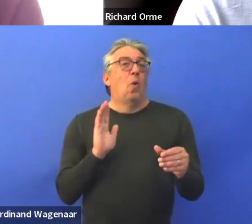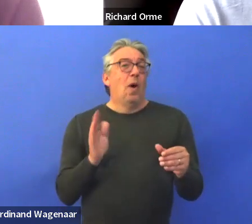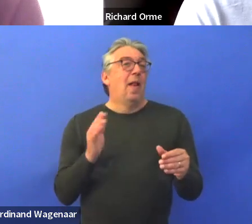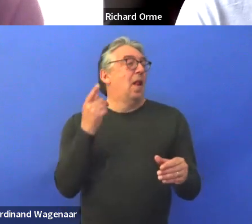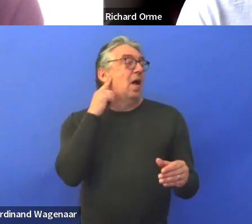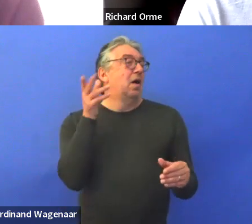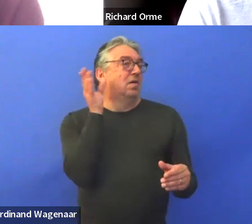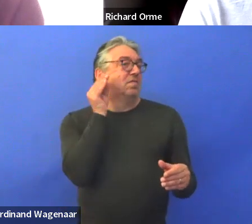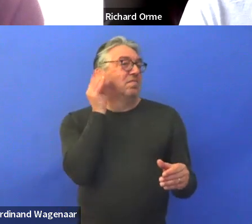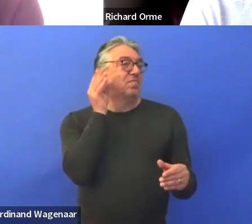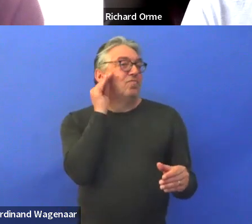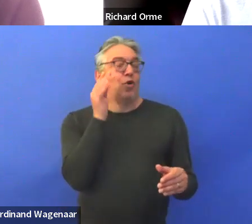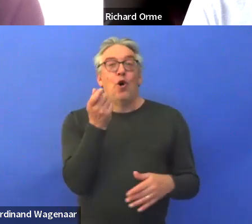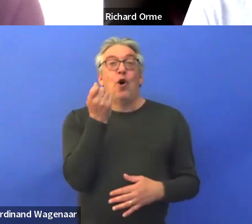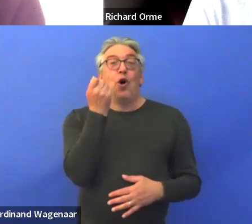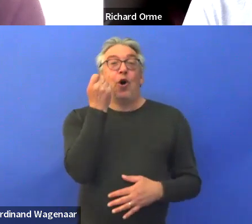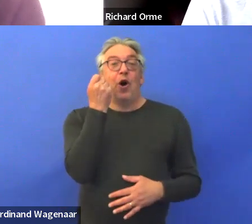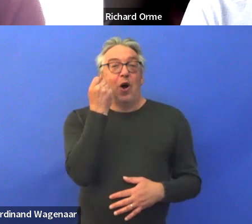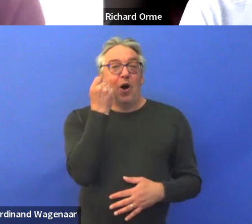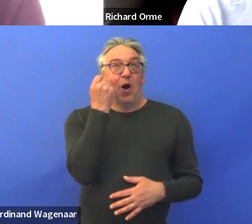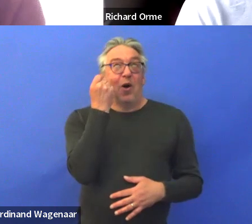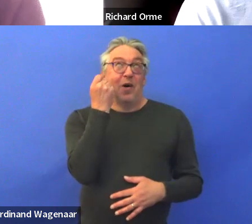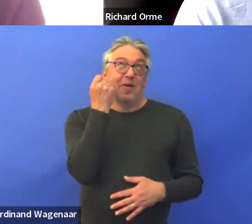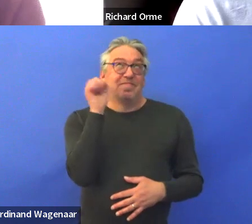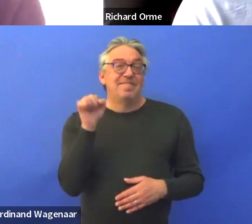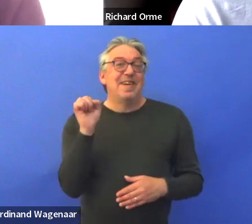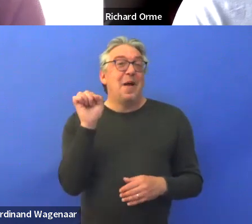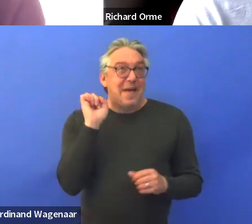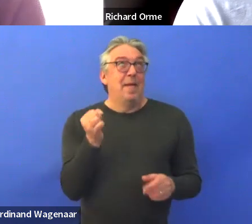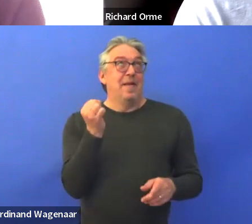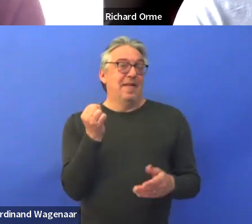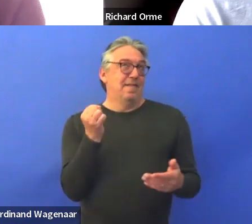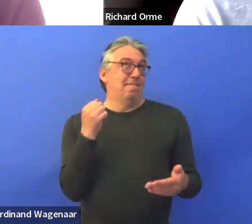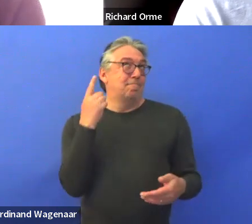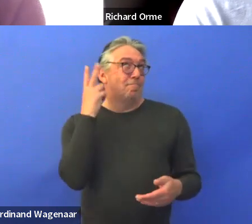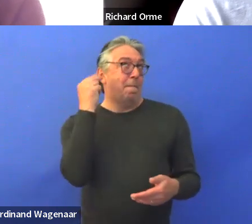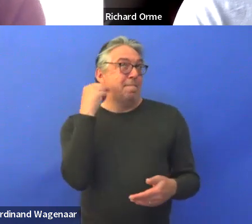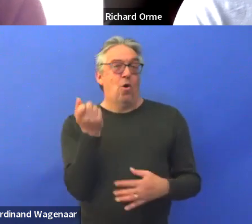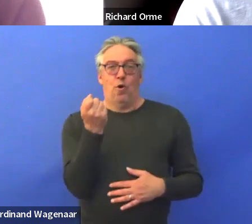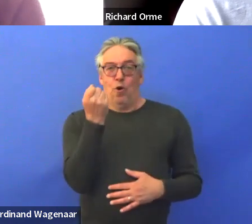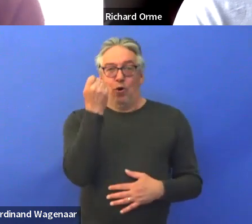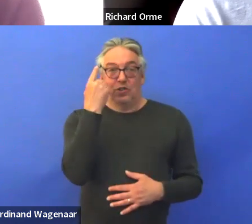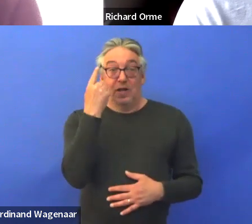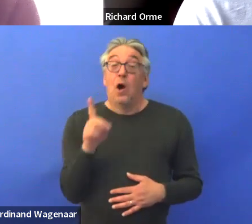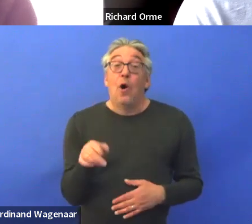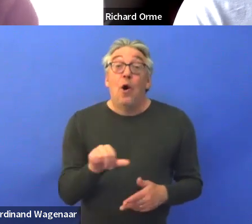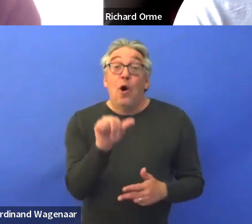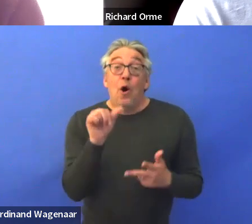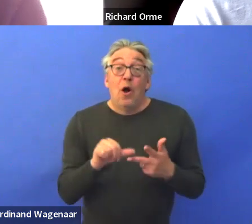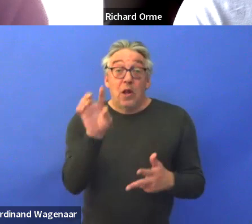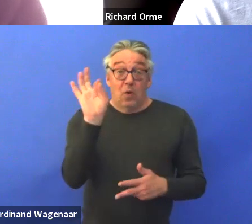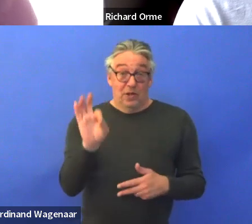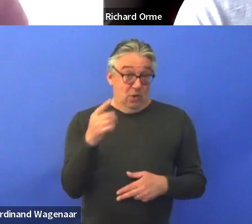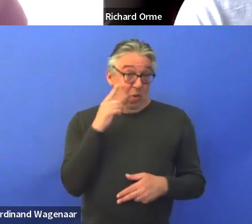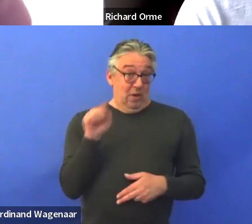text understandable as well. There is another question whether EPUB, and I think this is a very